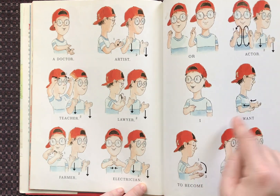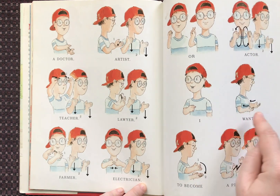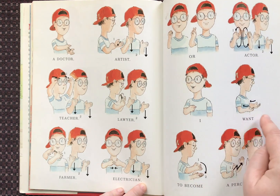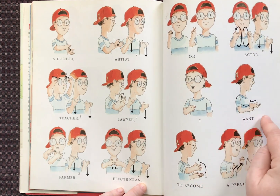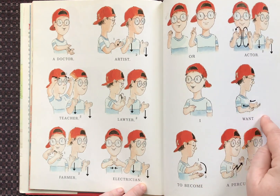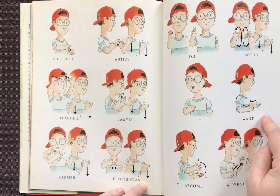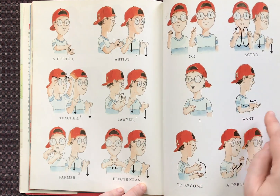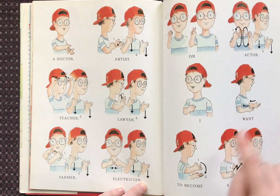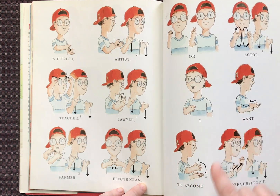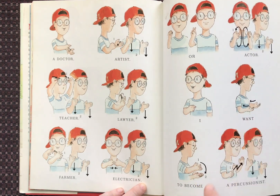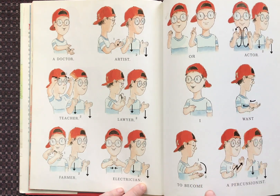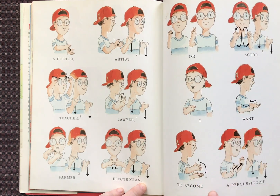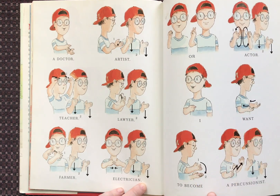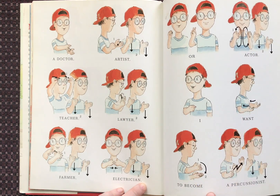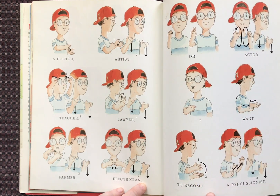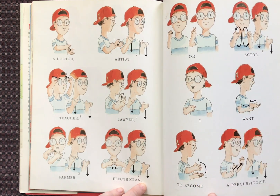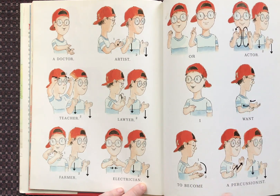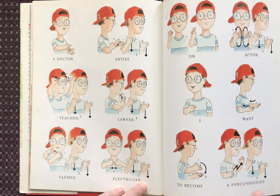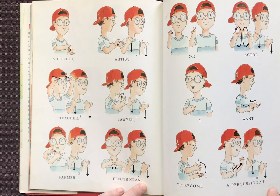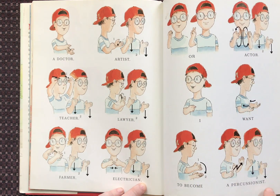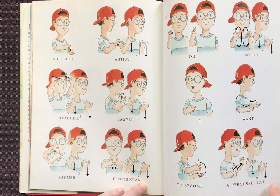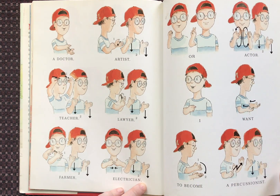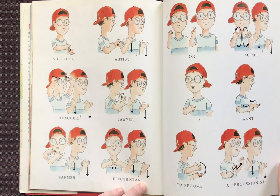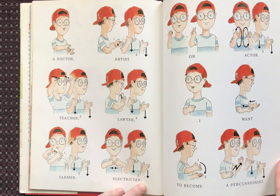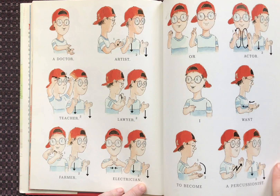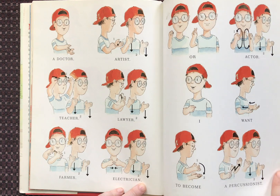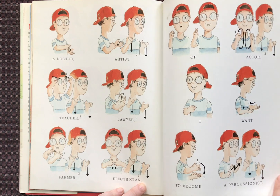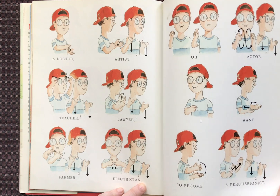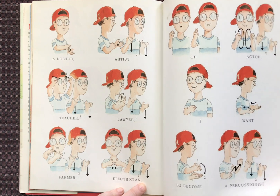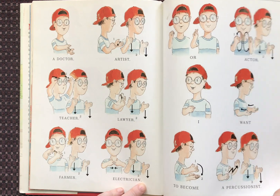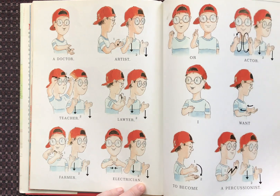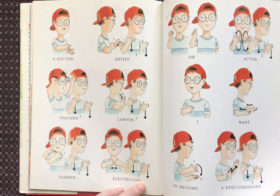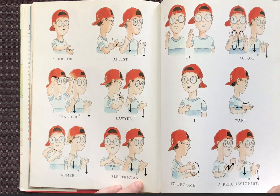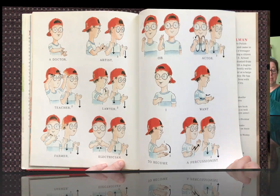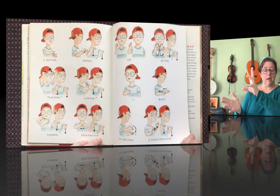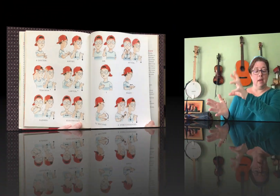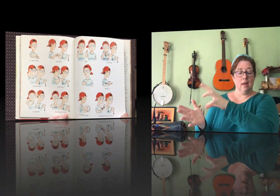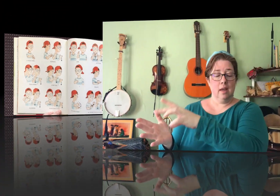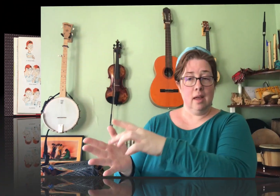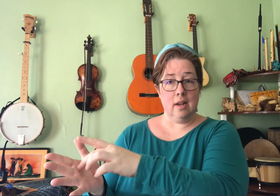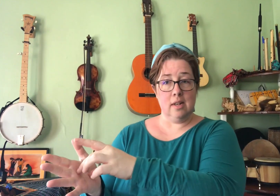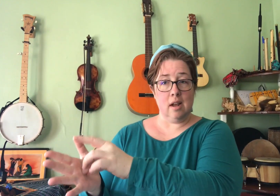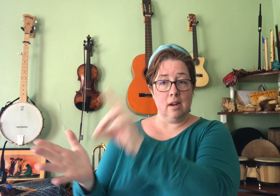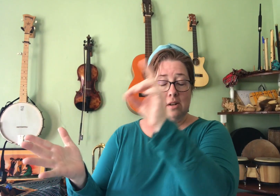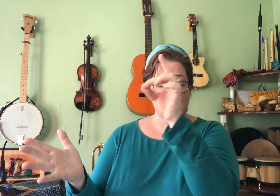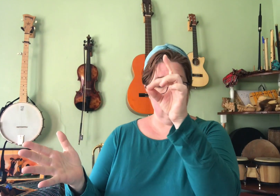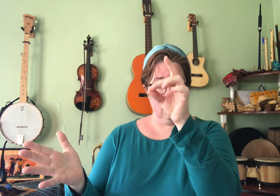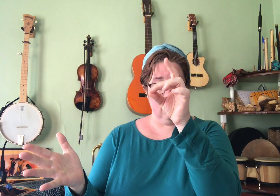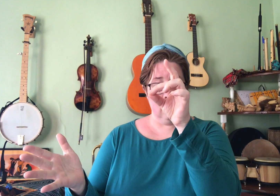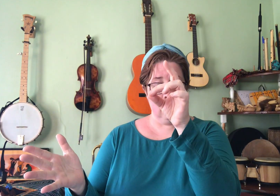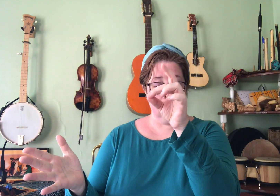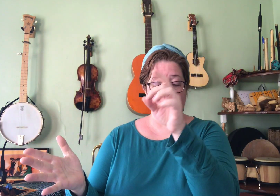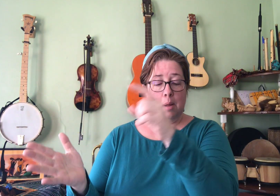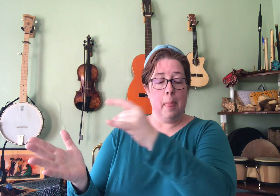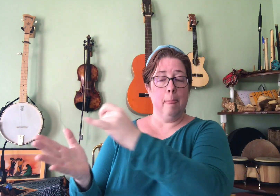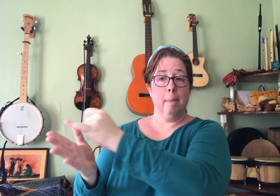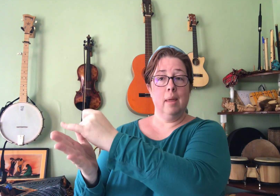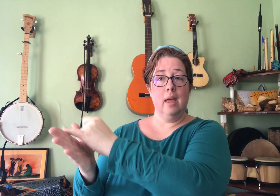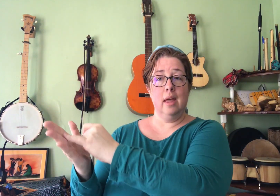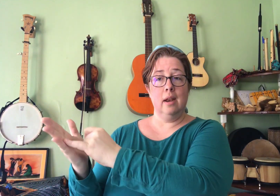want to become a percussionist. A doctor, an